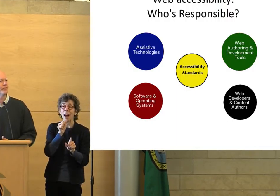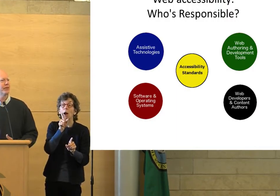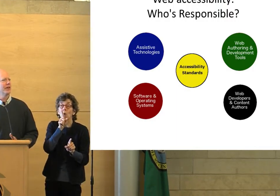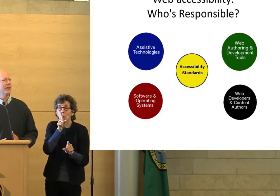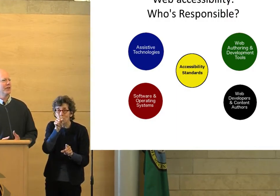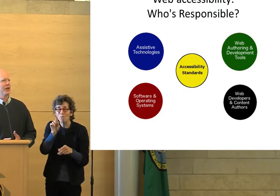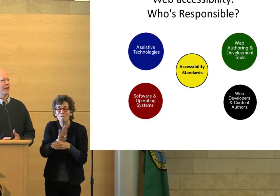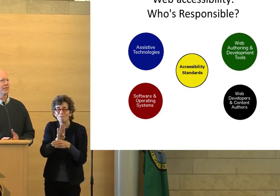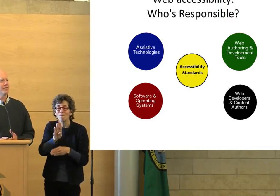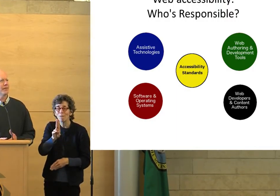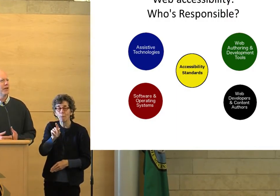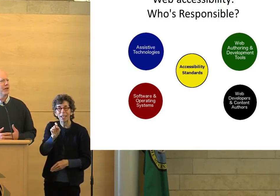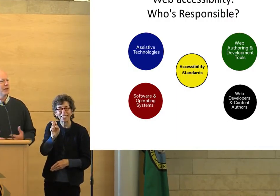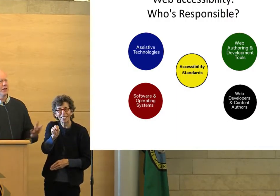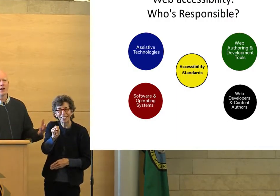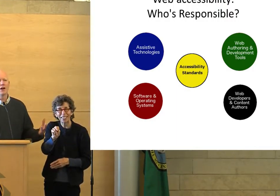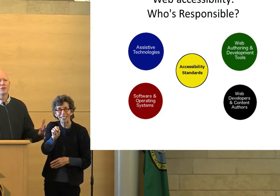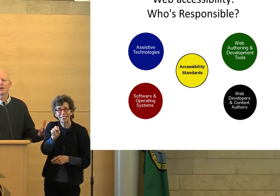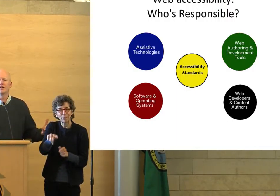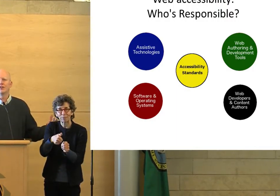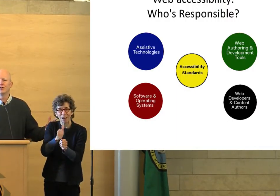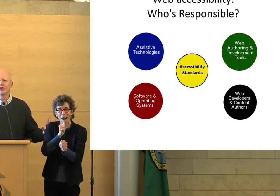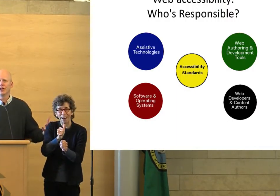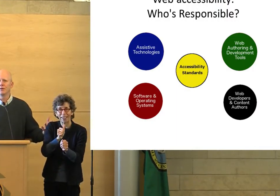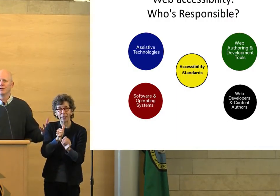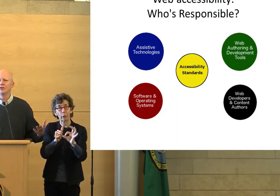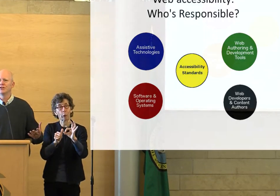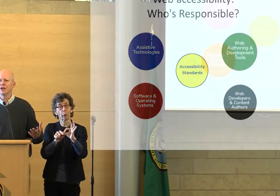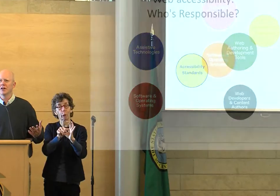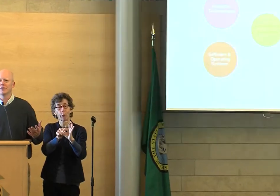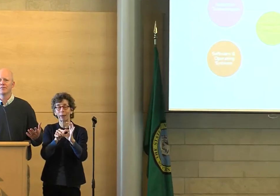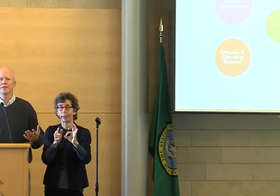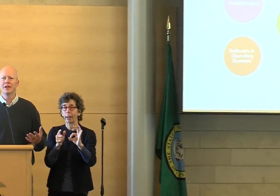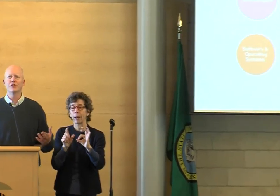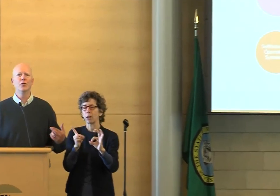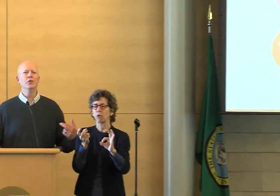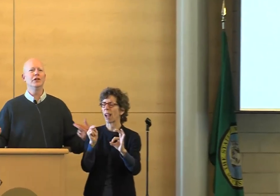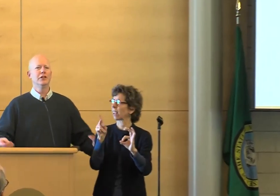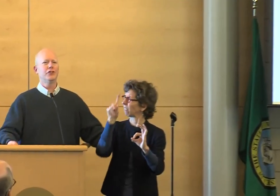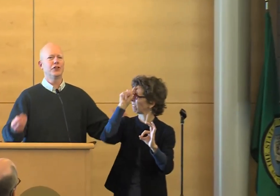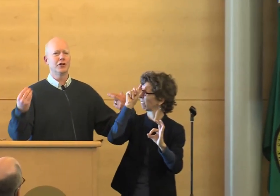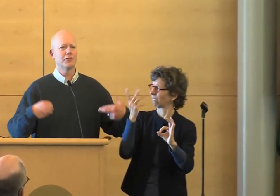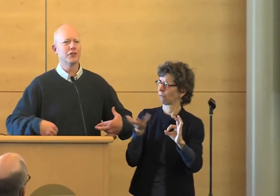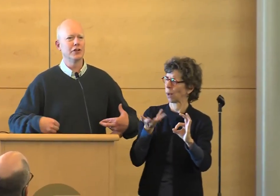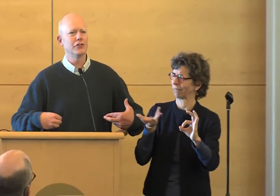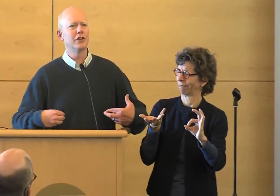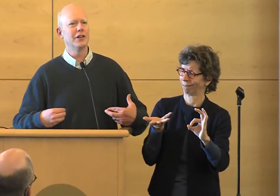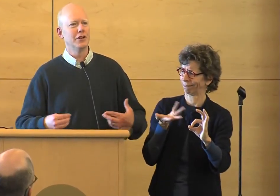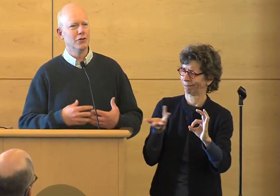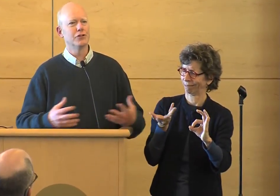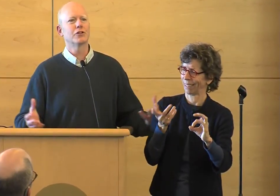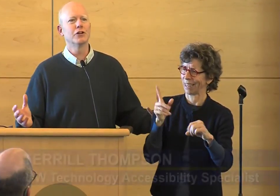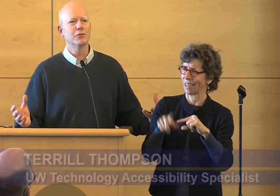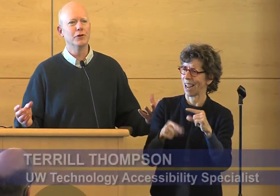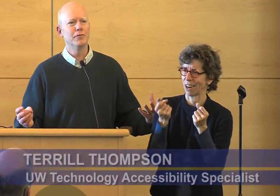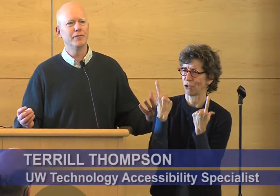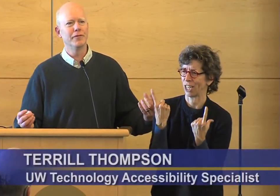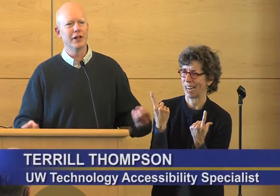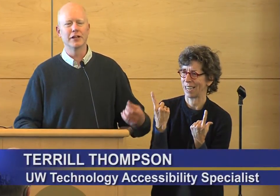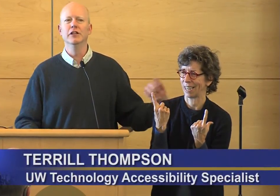would say, click play, and you would expect that to then trigger the play button. You know, it's the same thing as clicking on the play button with a